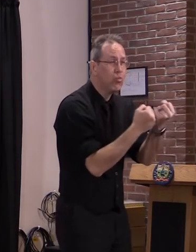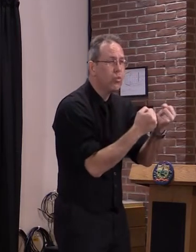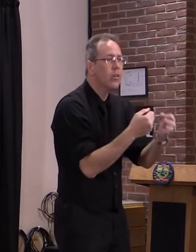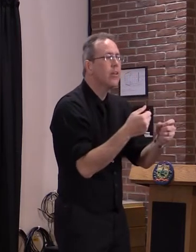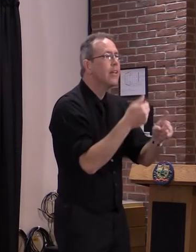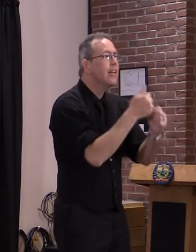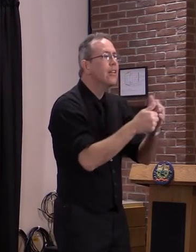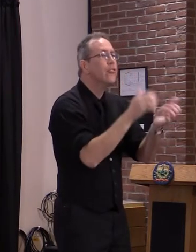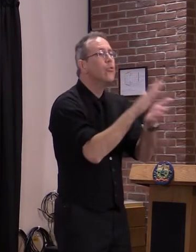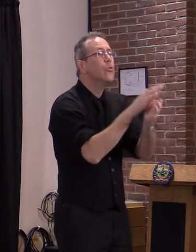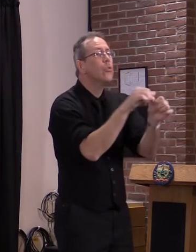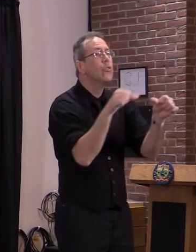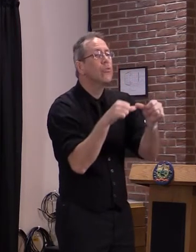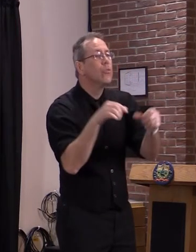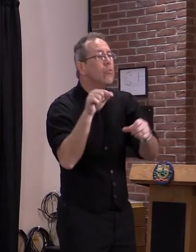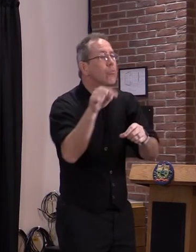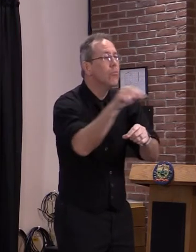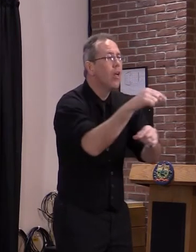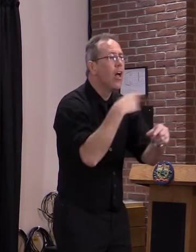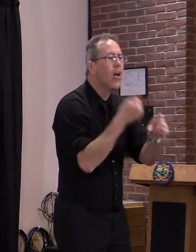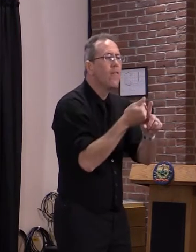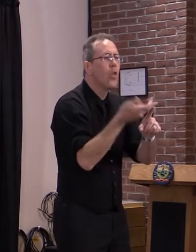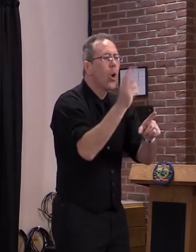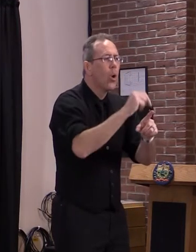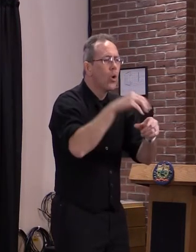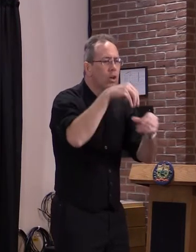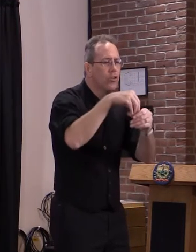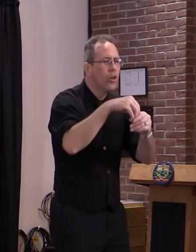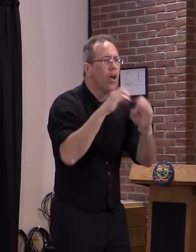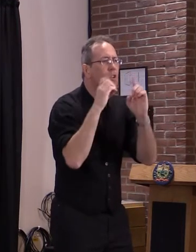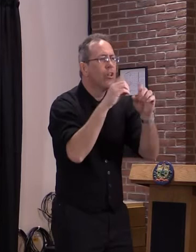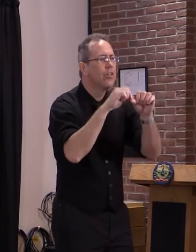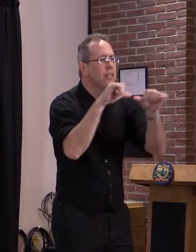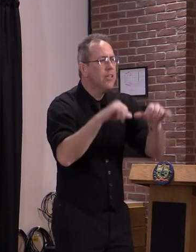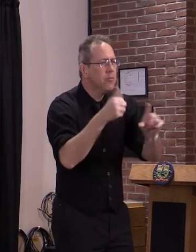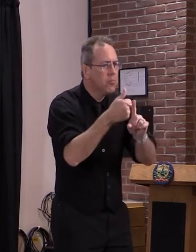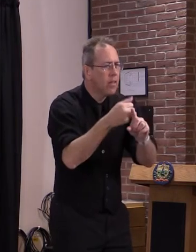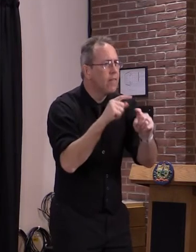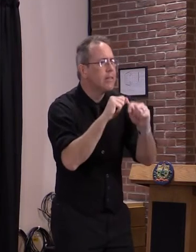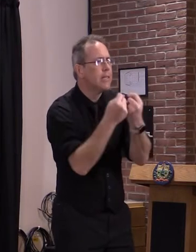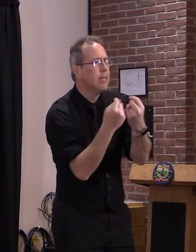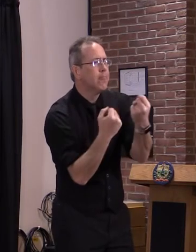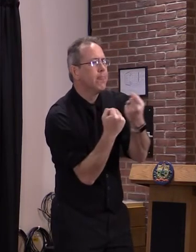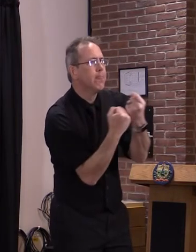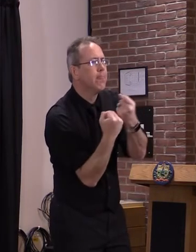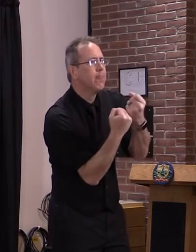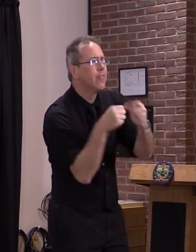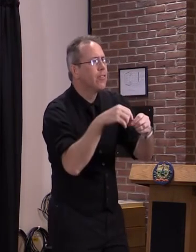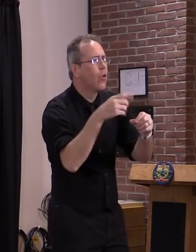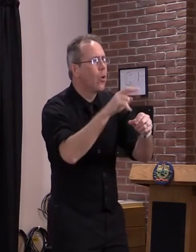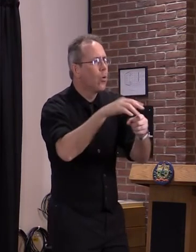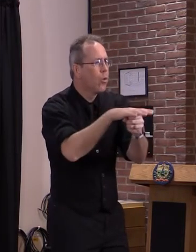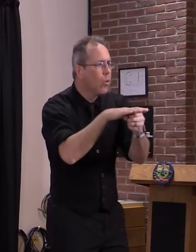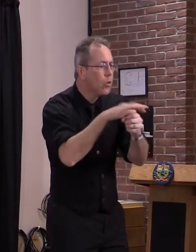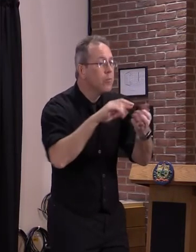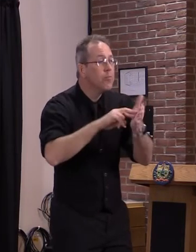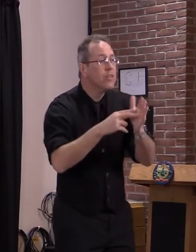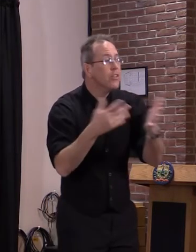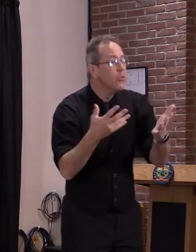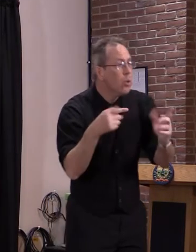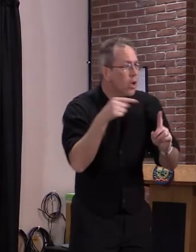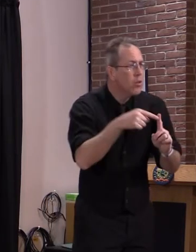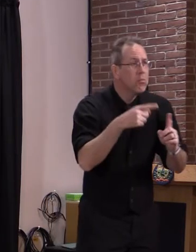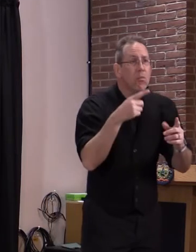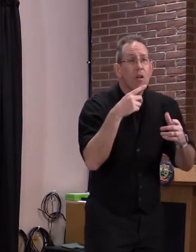have an educational support team focused and beginning to, I'll say, take referrals or to do the assessment around what student needs are,